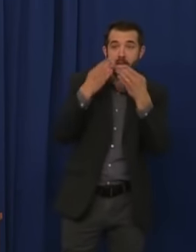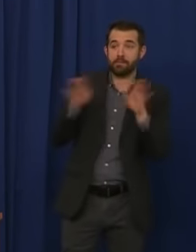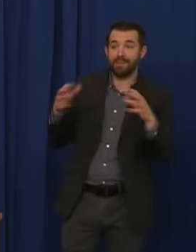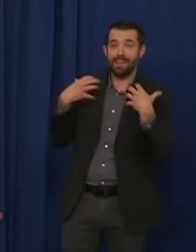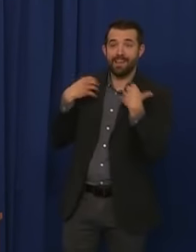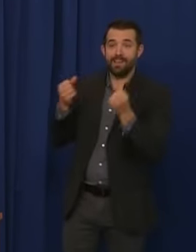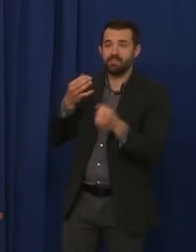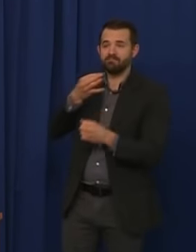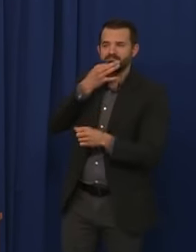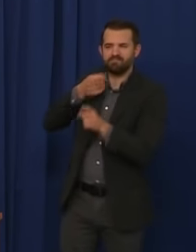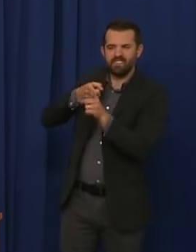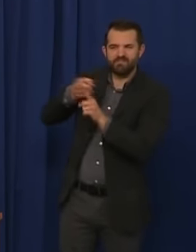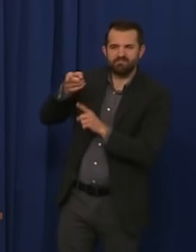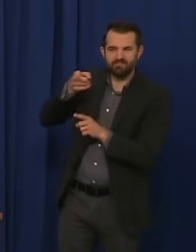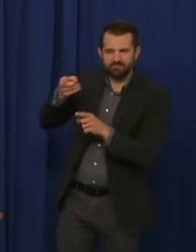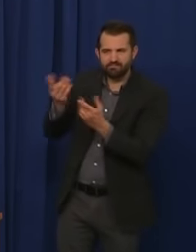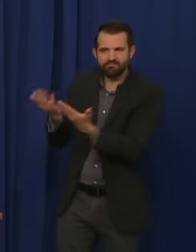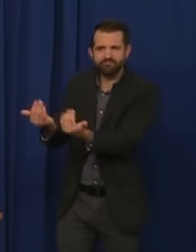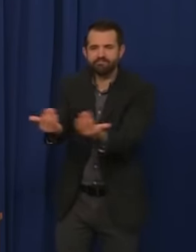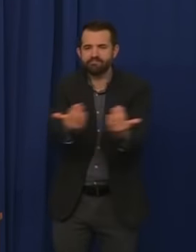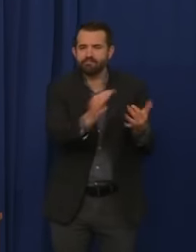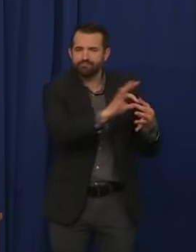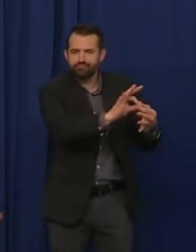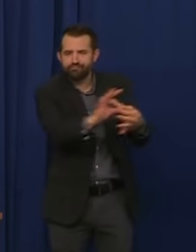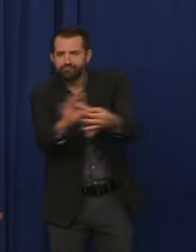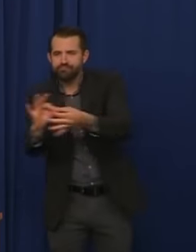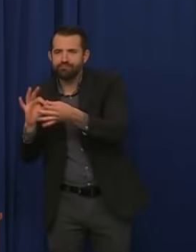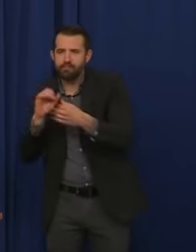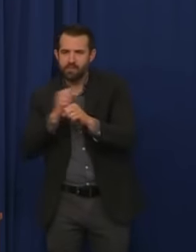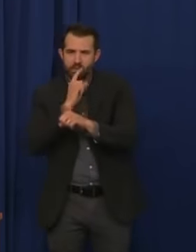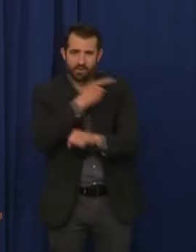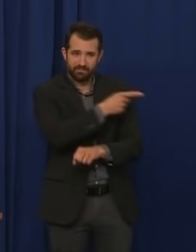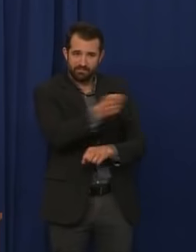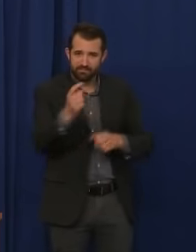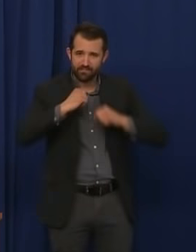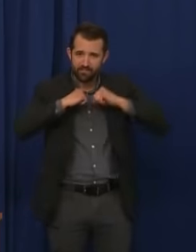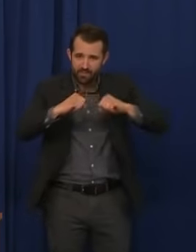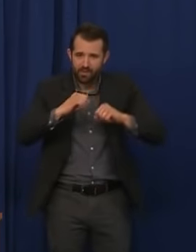that we protect the public health at every step.